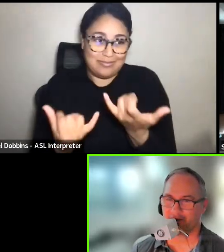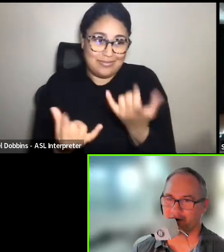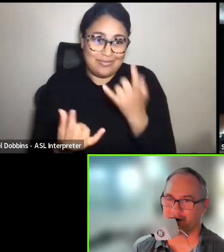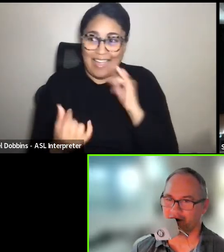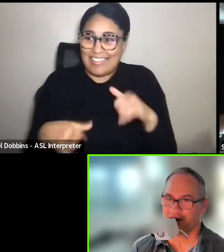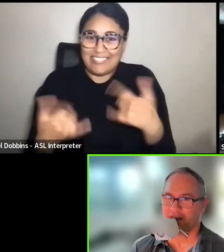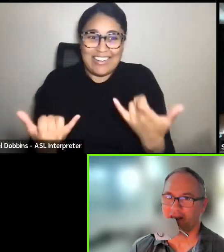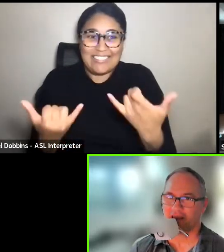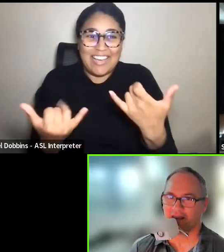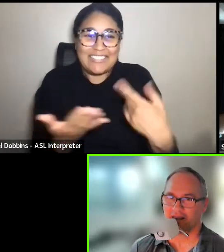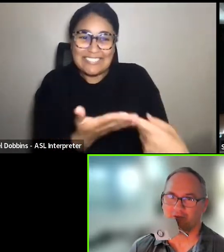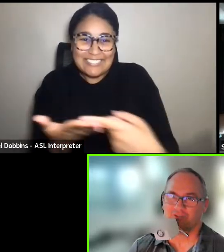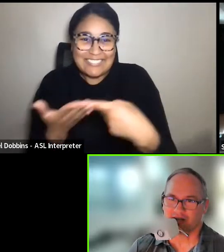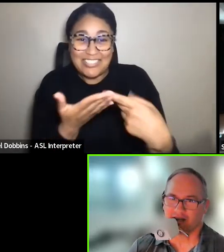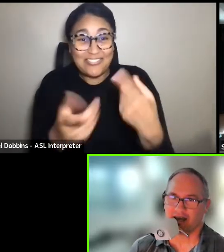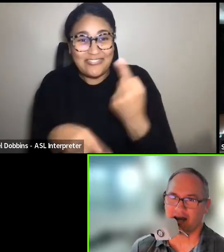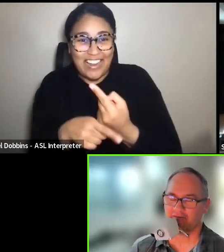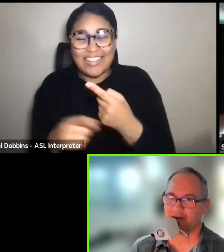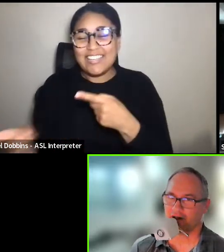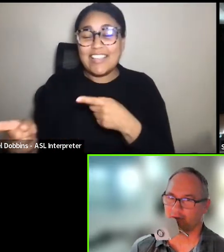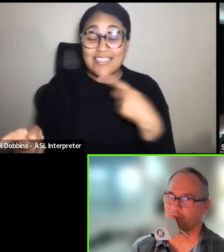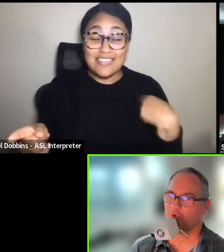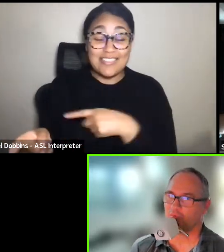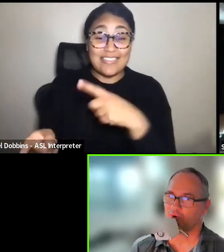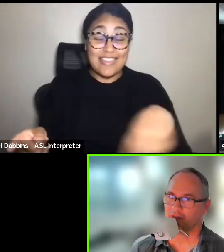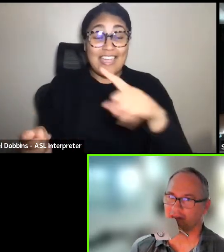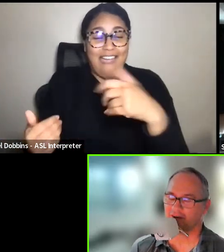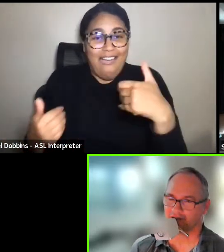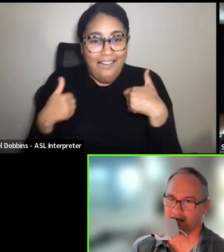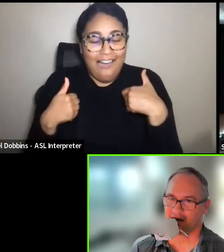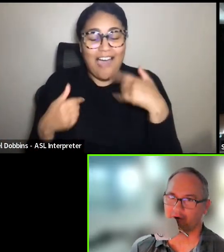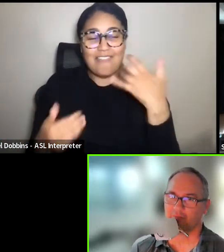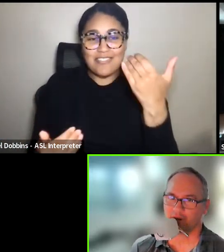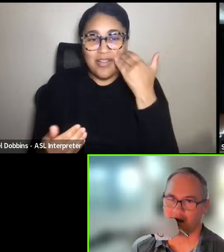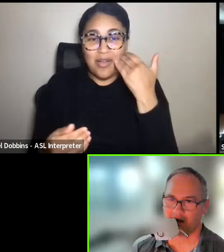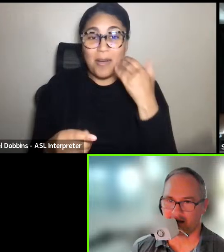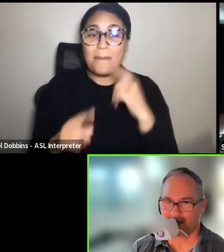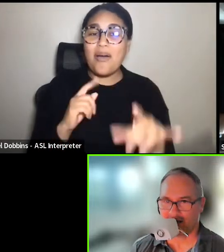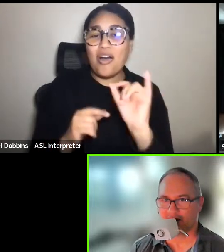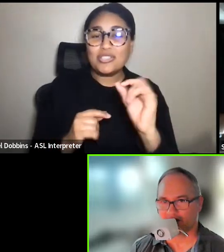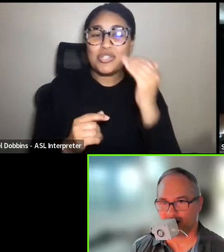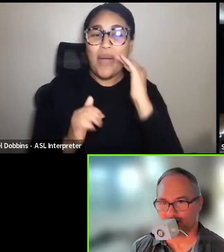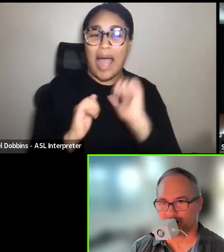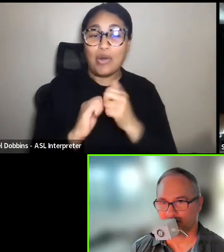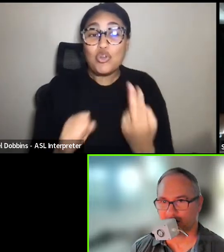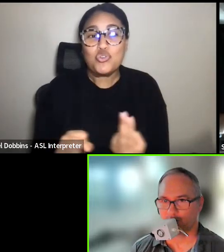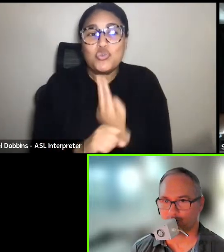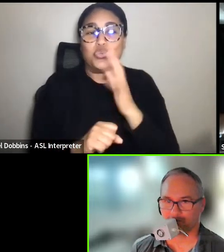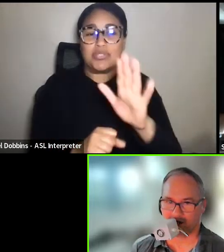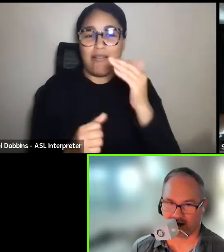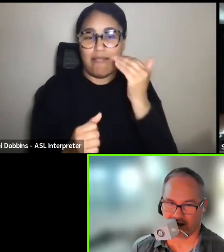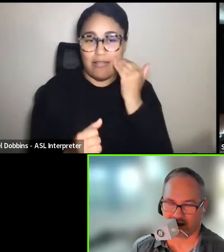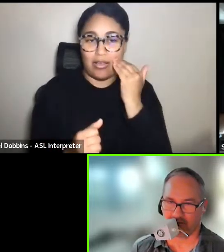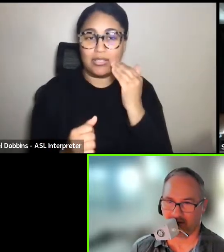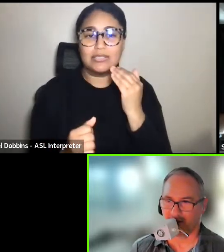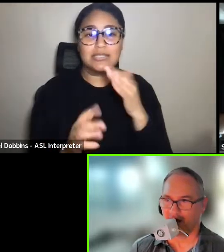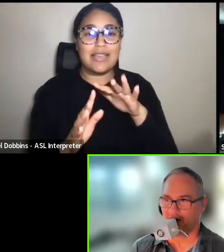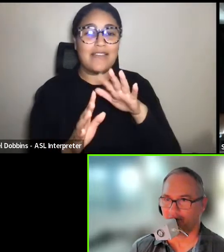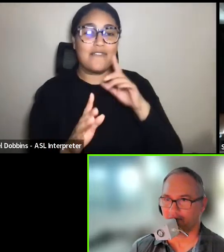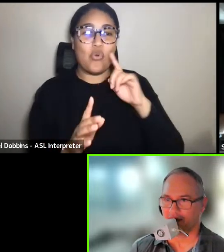now, right, where you see that they have the knowledge, but more importantly, they understand how to apply it in the context that we're providing